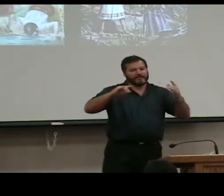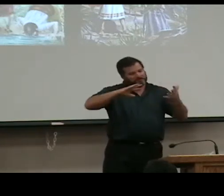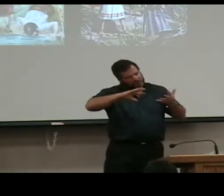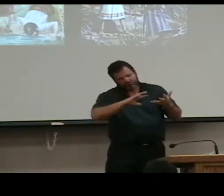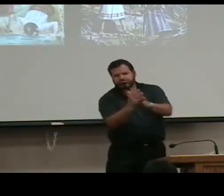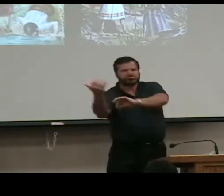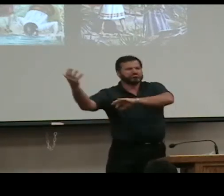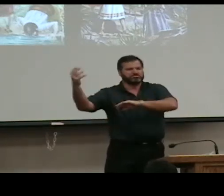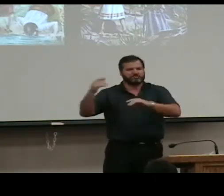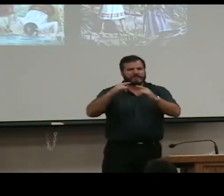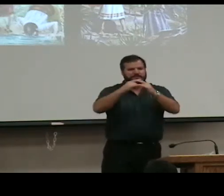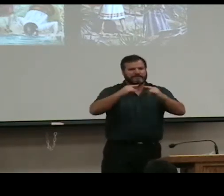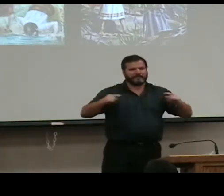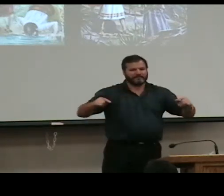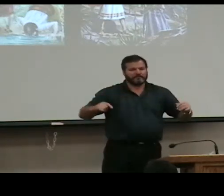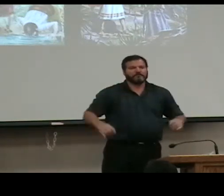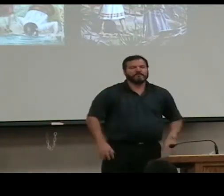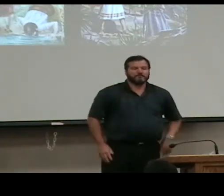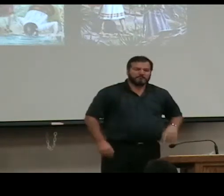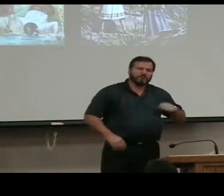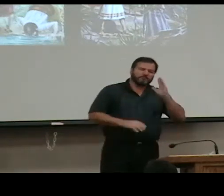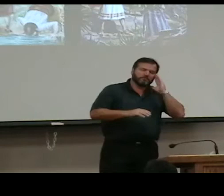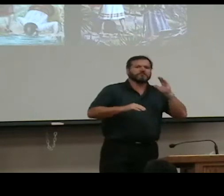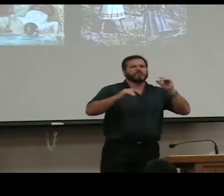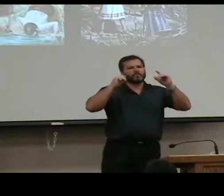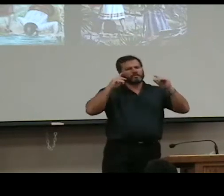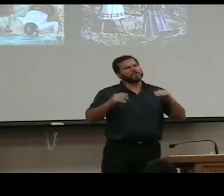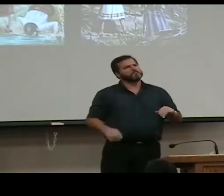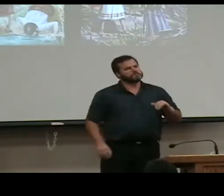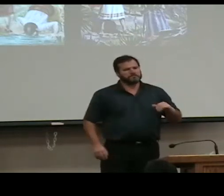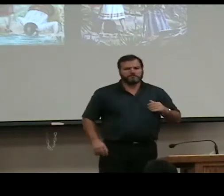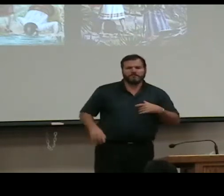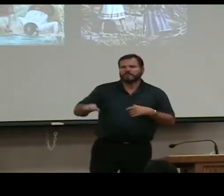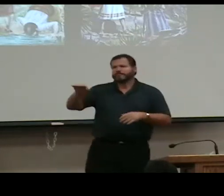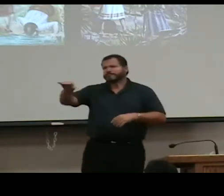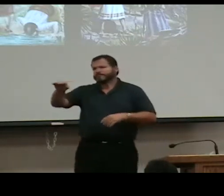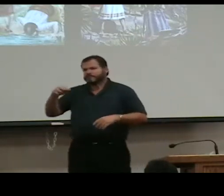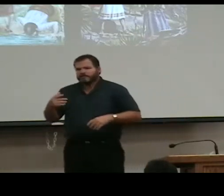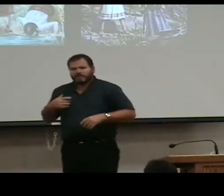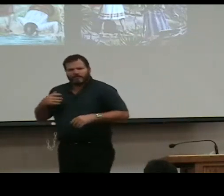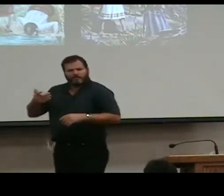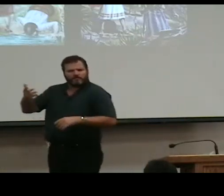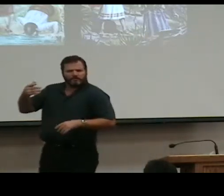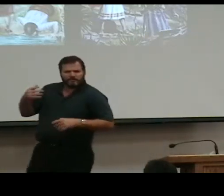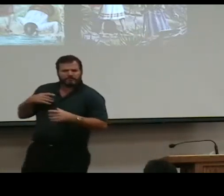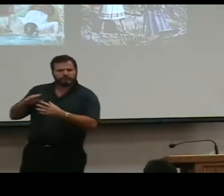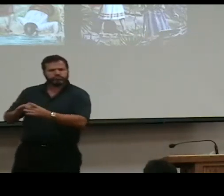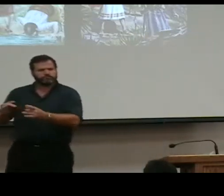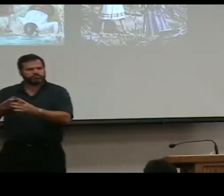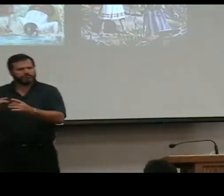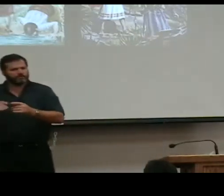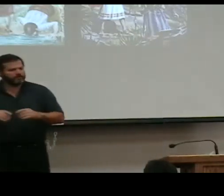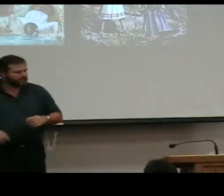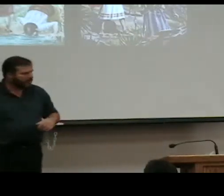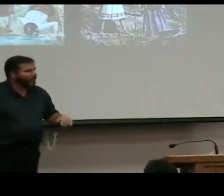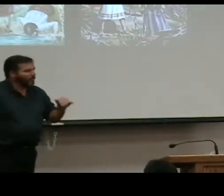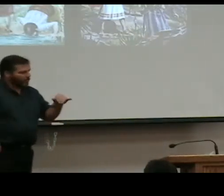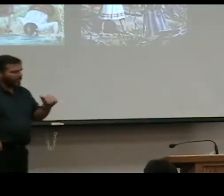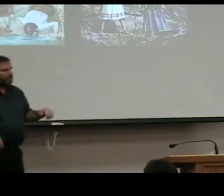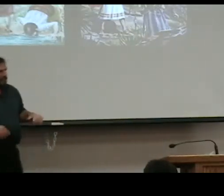and destroyed the tent. He woke up. He said, he told the story.